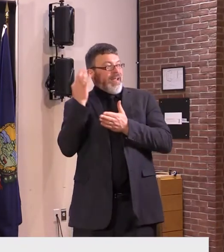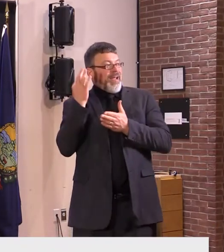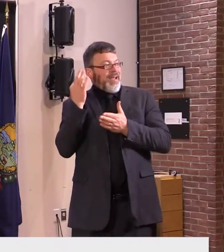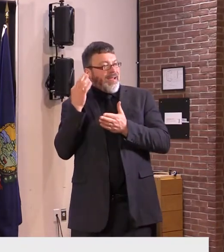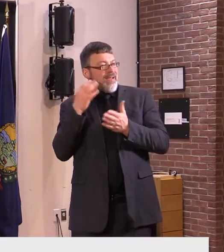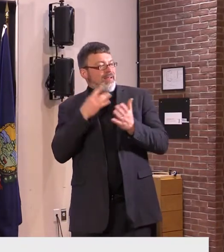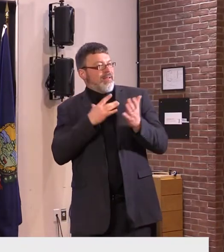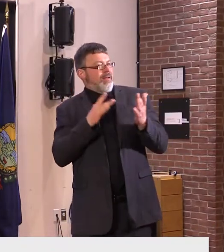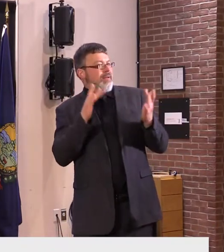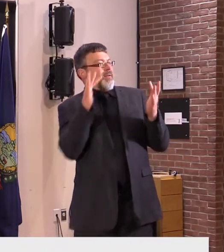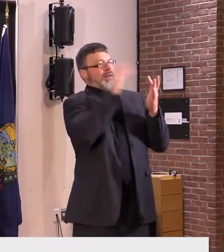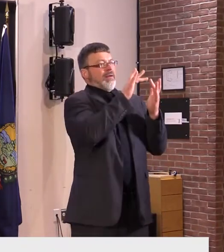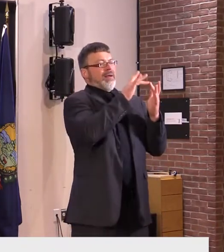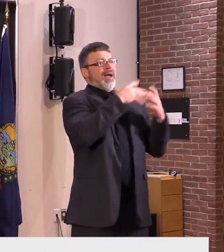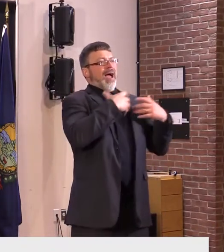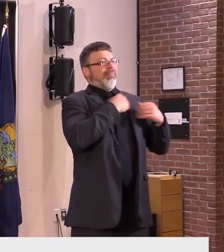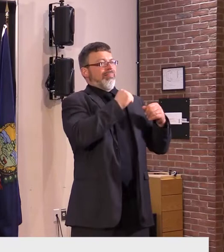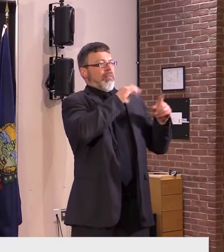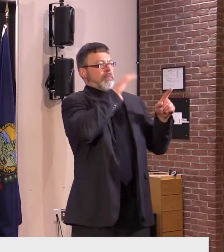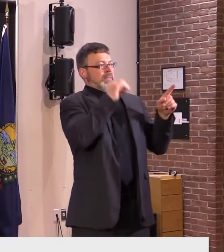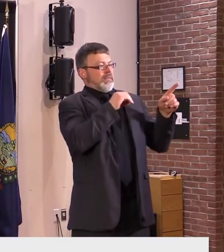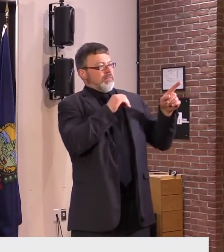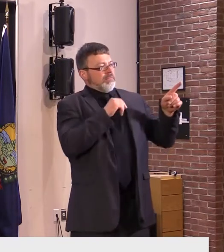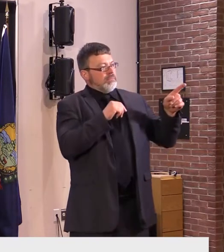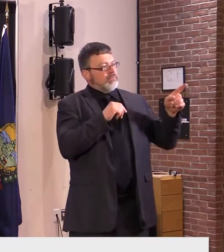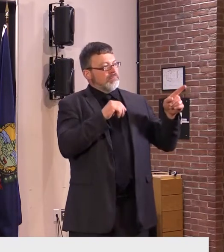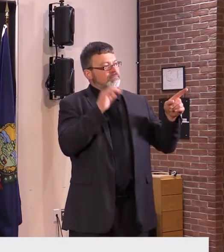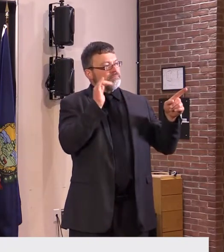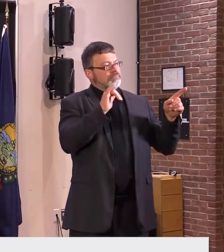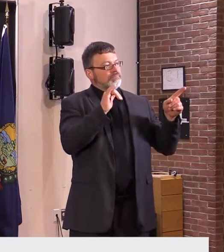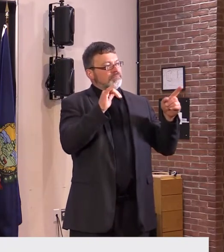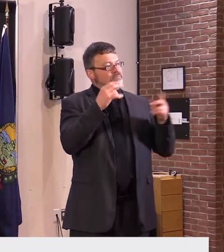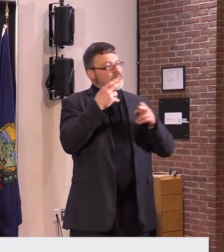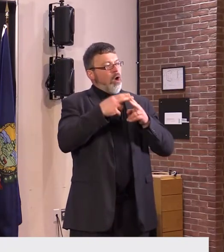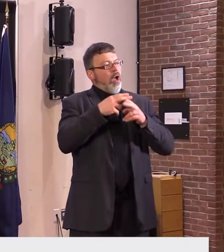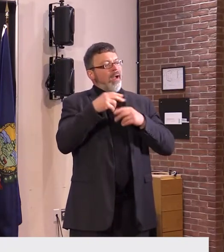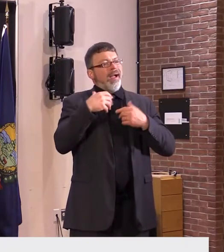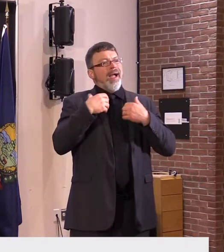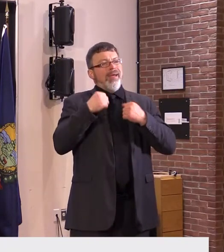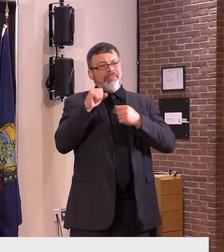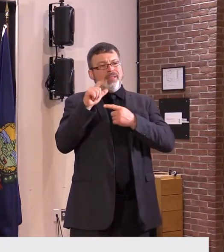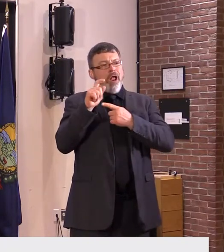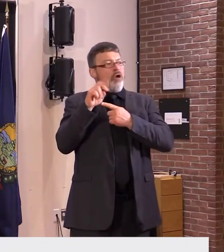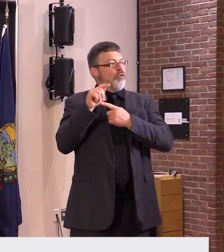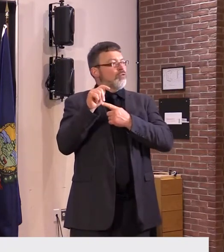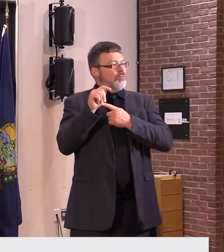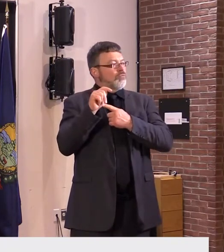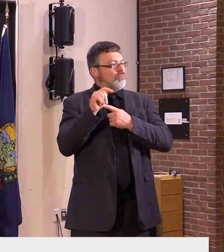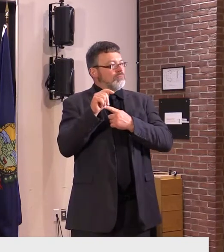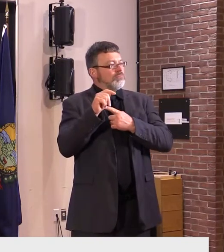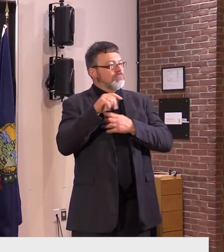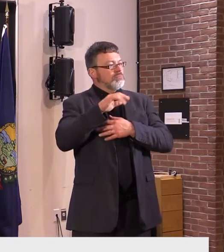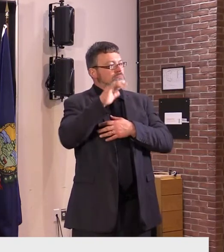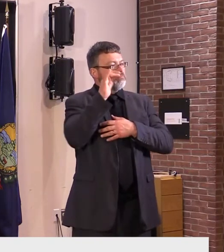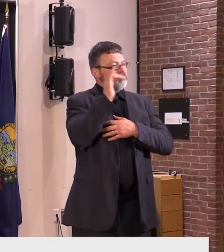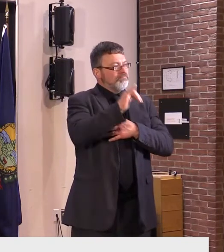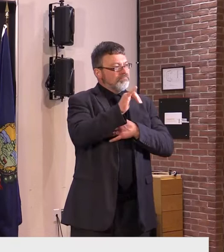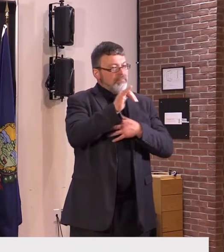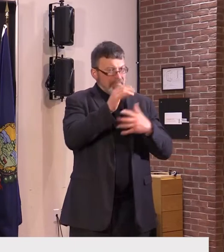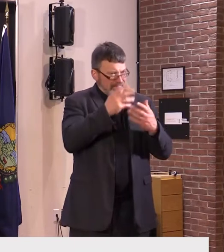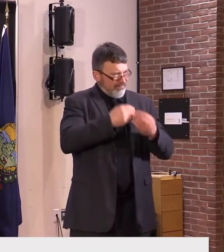and through our Health Alert Network to help decrease any barriers to getting this treatment to